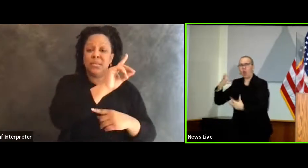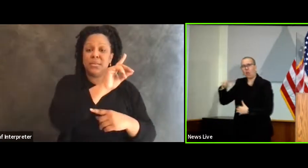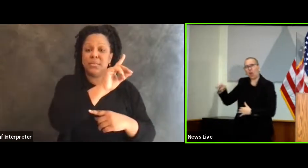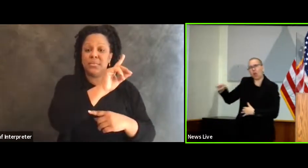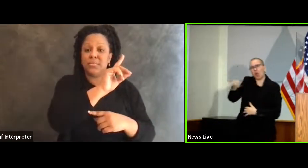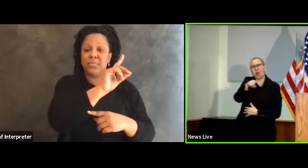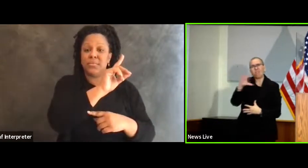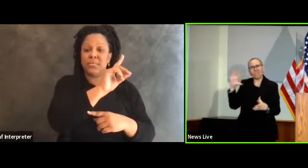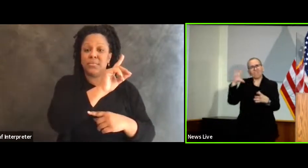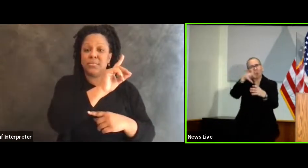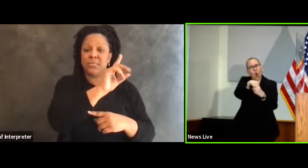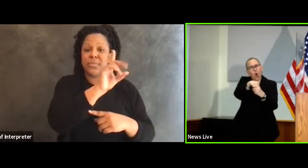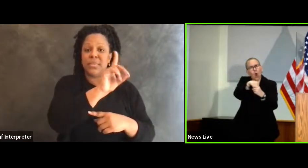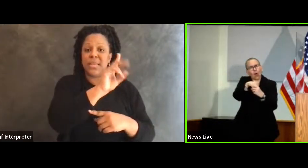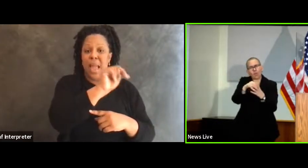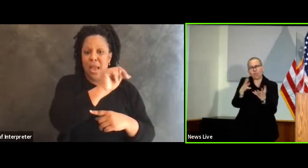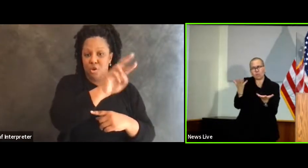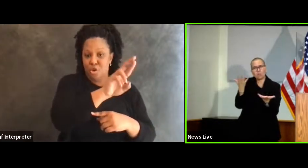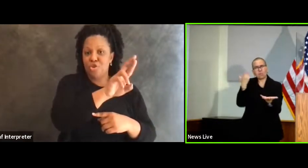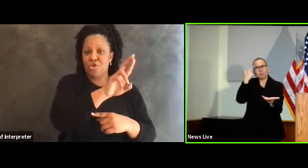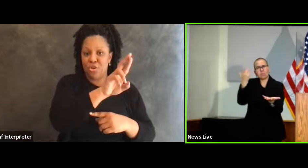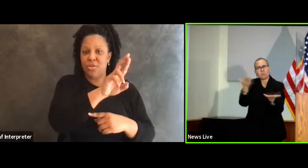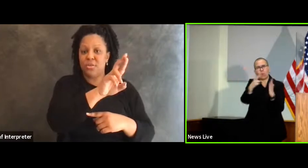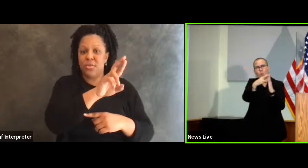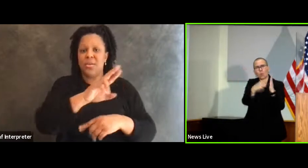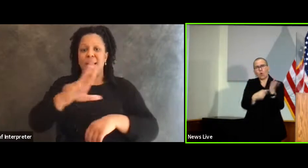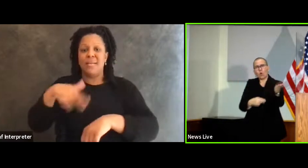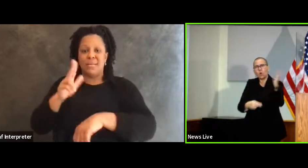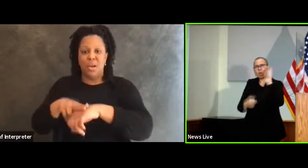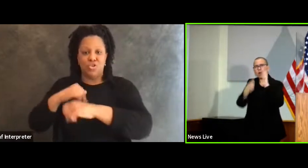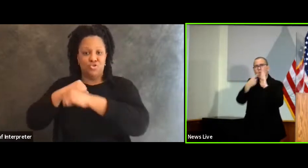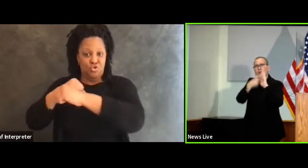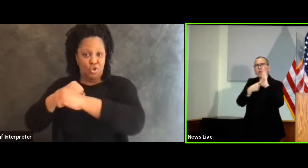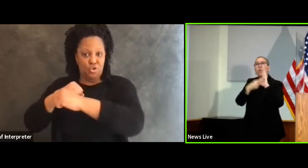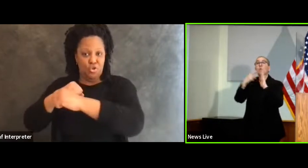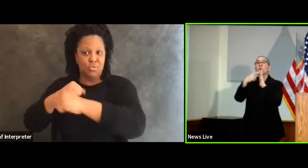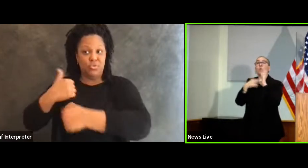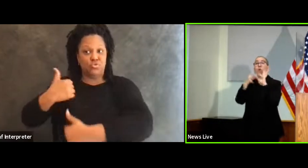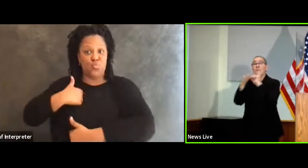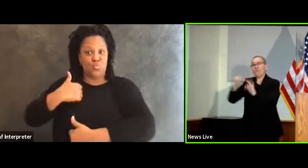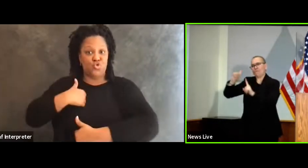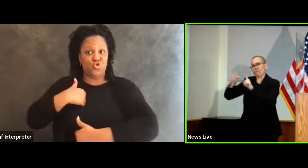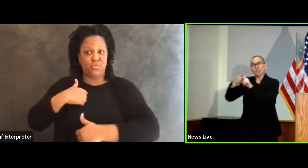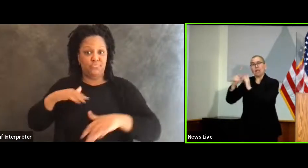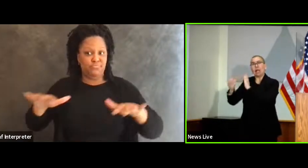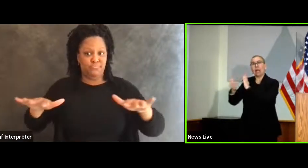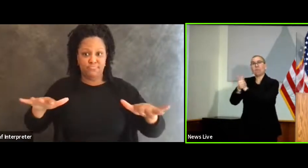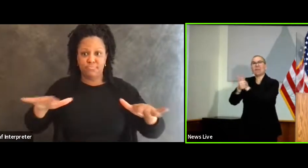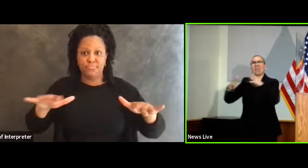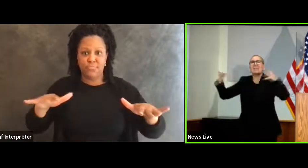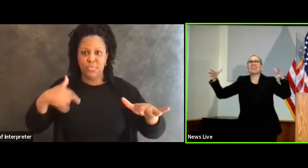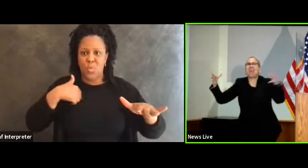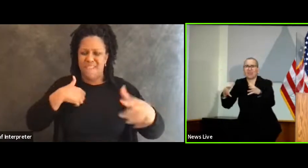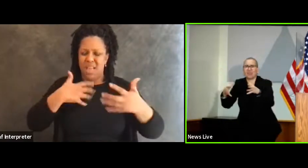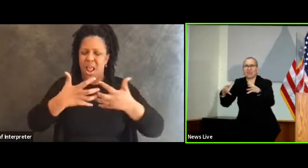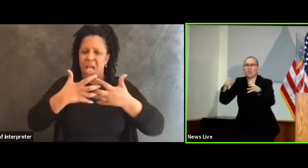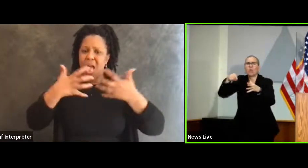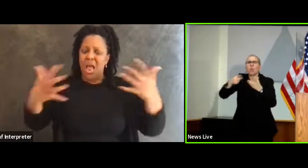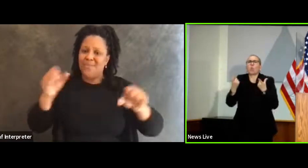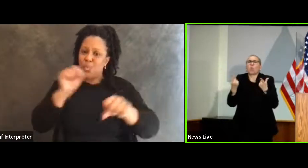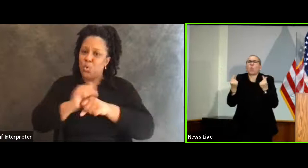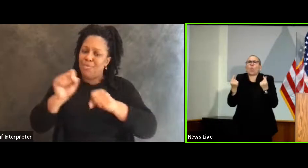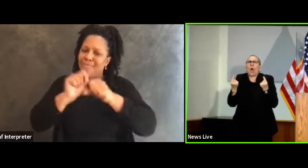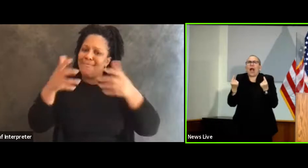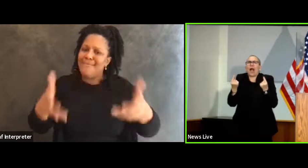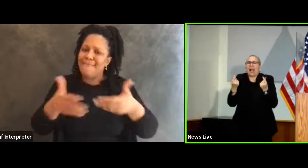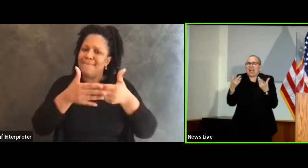around First Amendment gatherings. And so there is some work to be done on that. The white supremacist piece, I mean, a pretty low